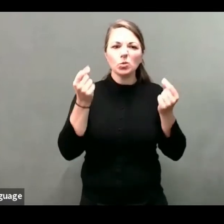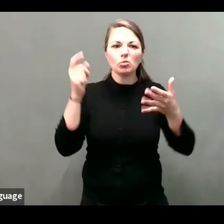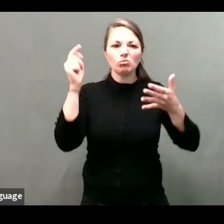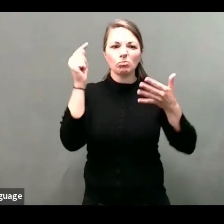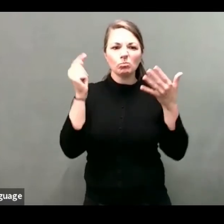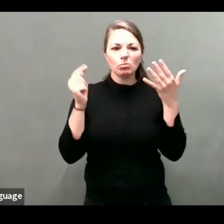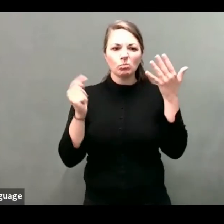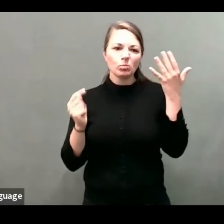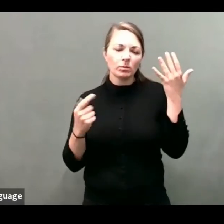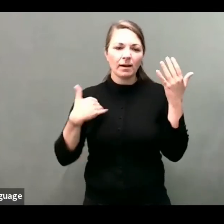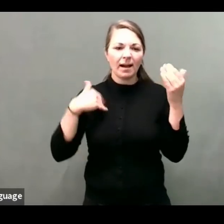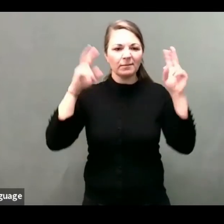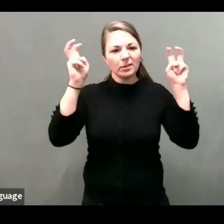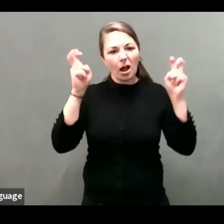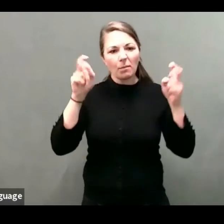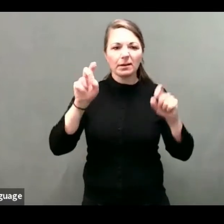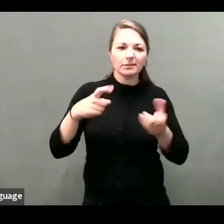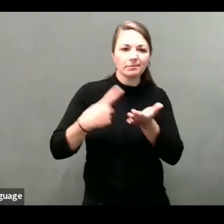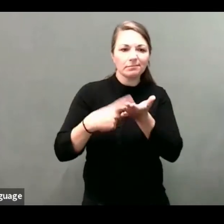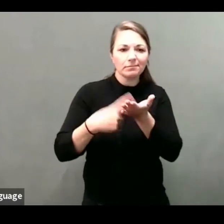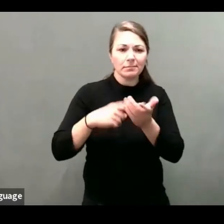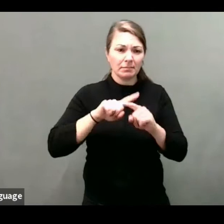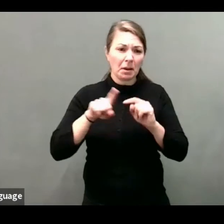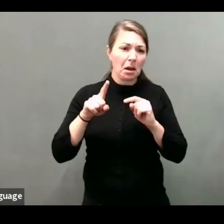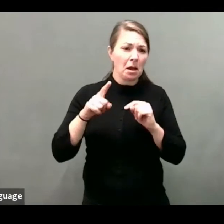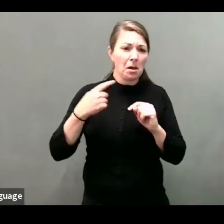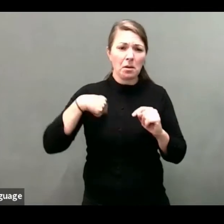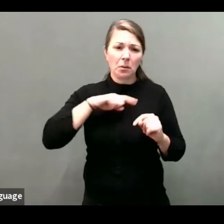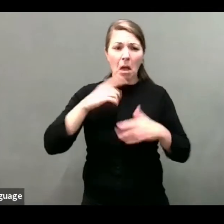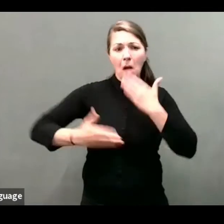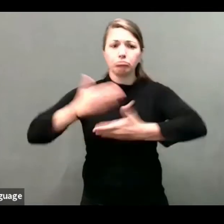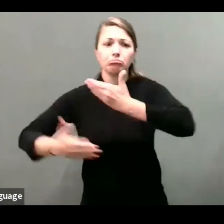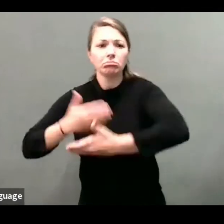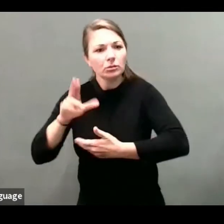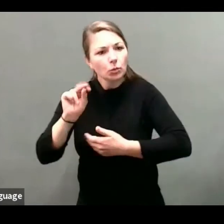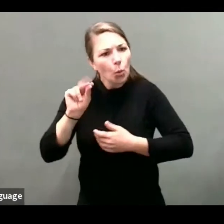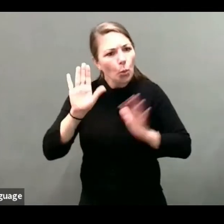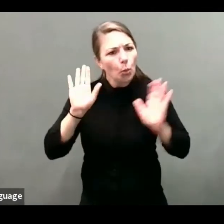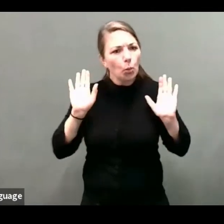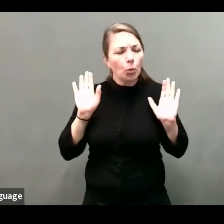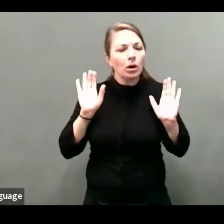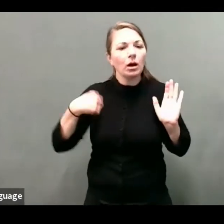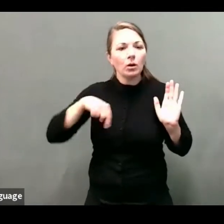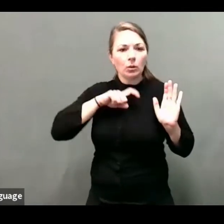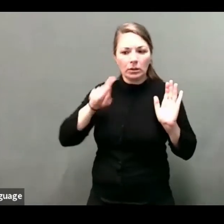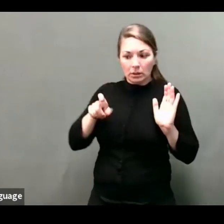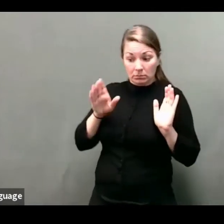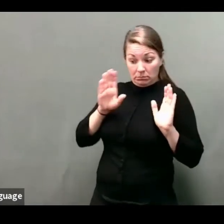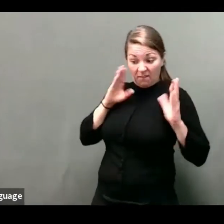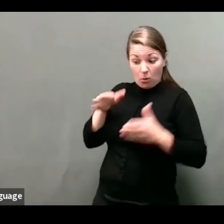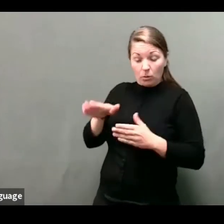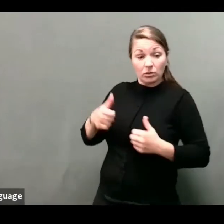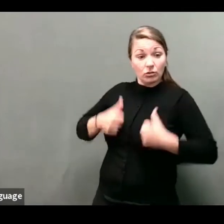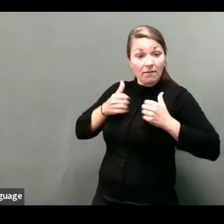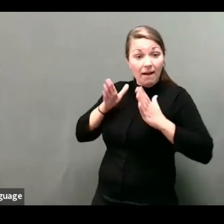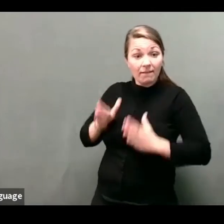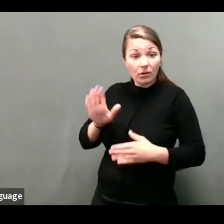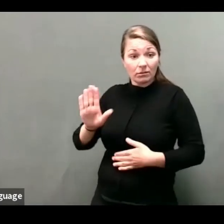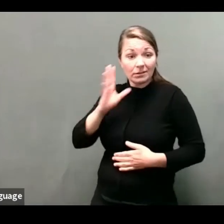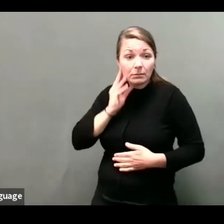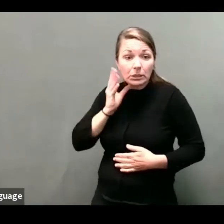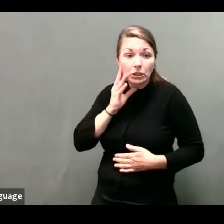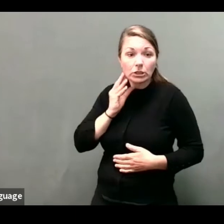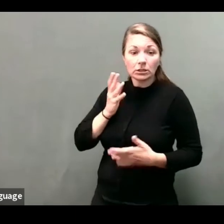topics we want to cover, but we really just need to slow all of it down and focus on what the survivor is telling us or showing us. And so